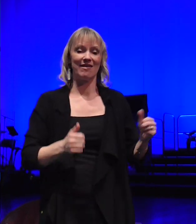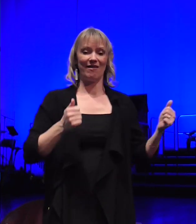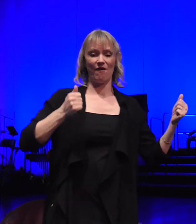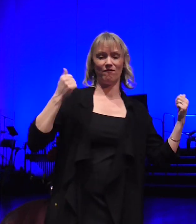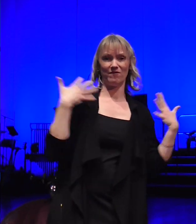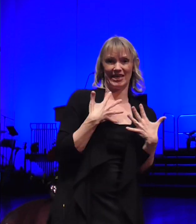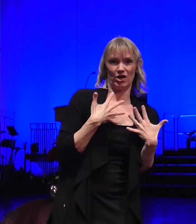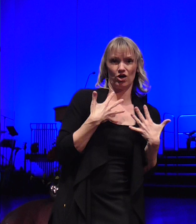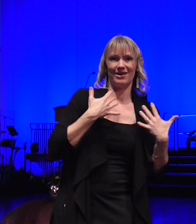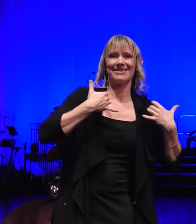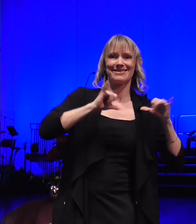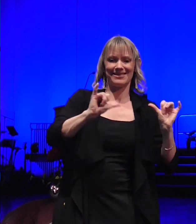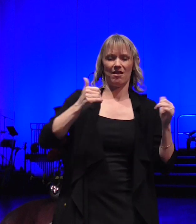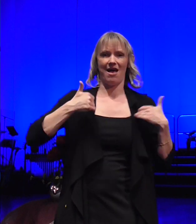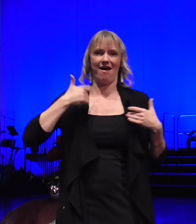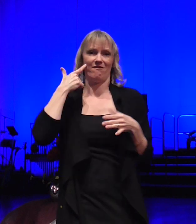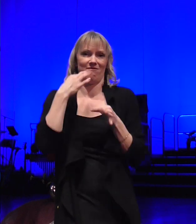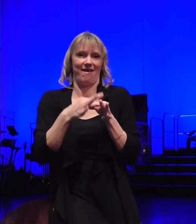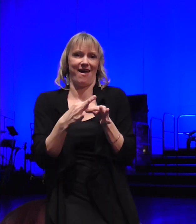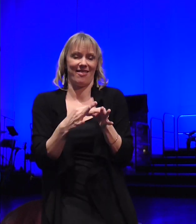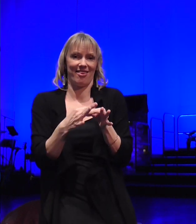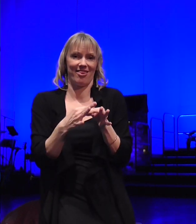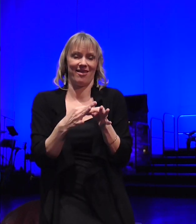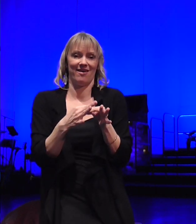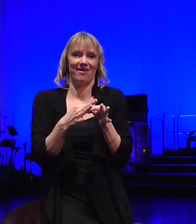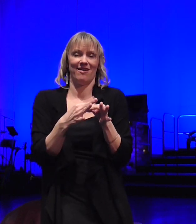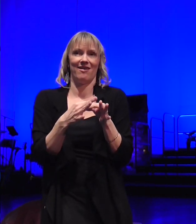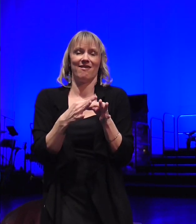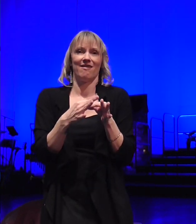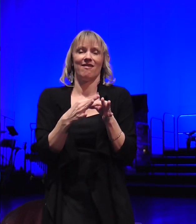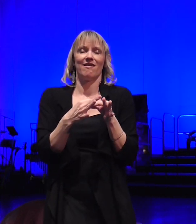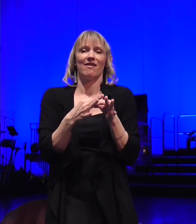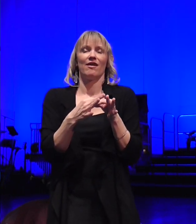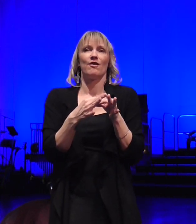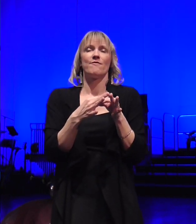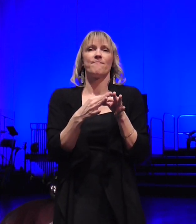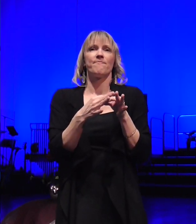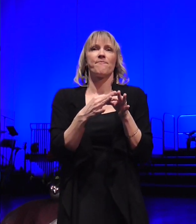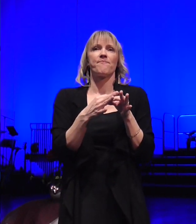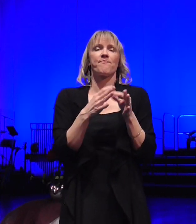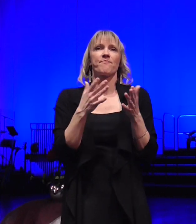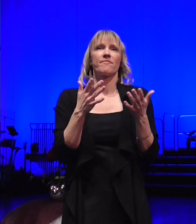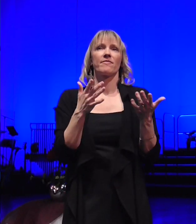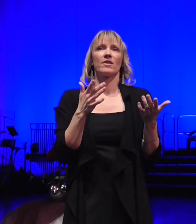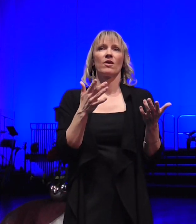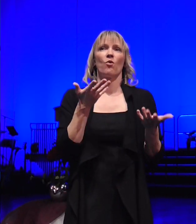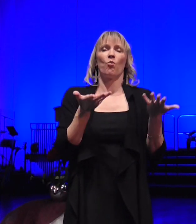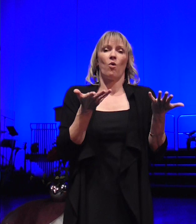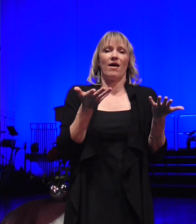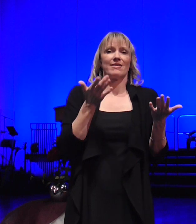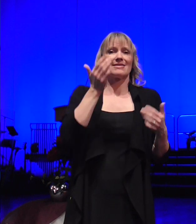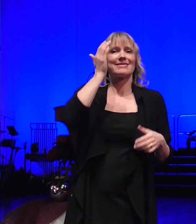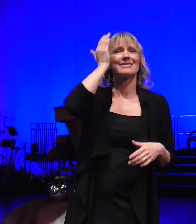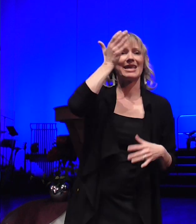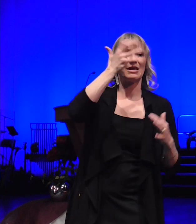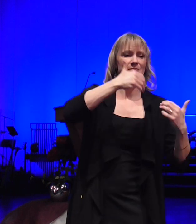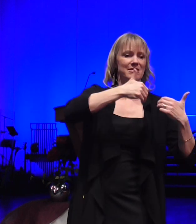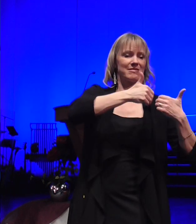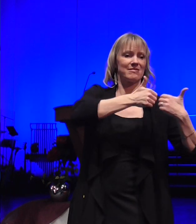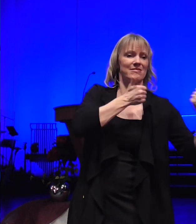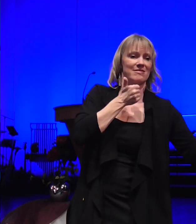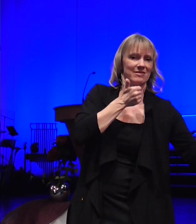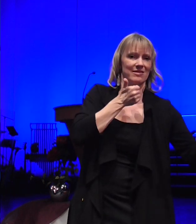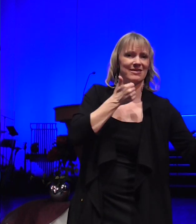fear there is faith, that even in what may seem fractured there is